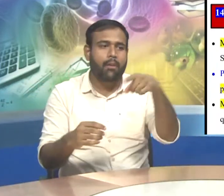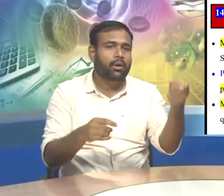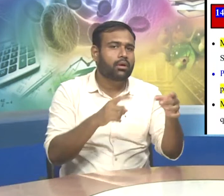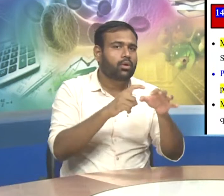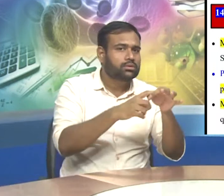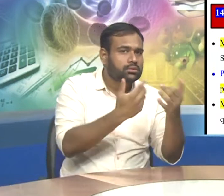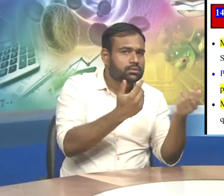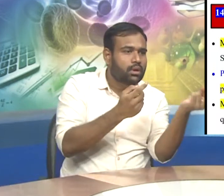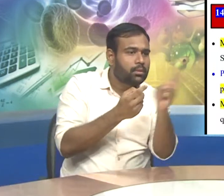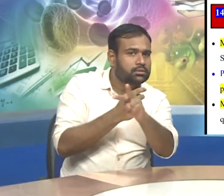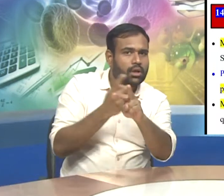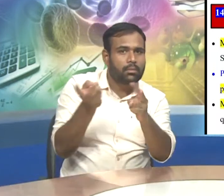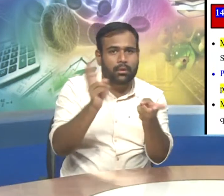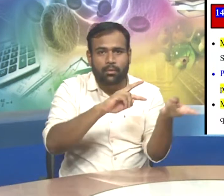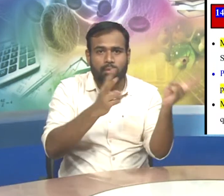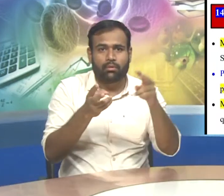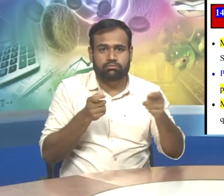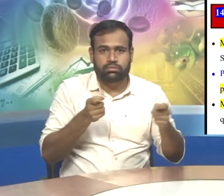and speak.